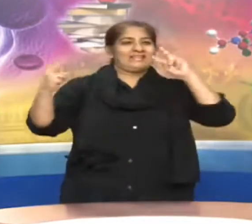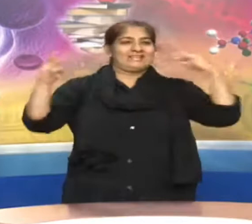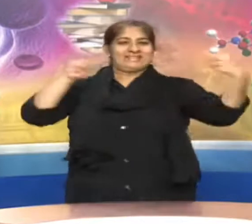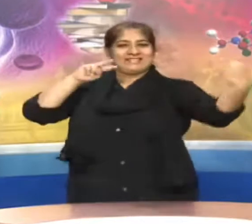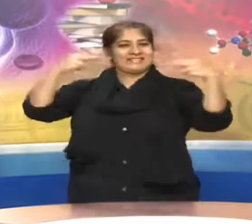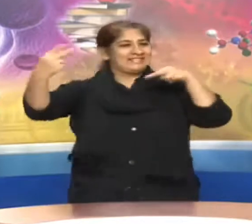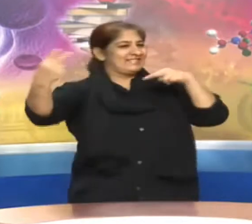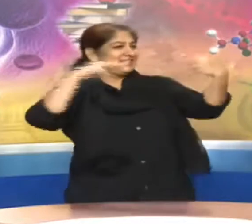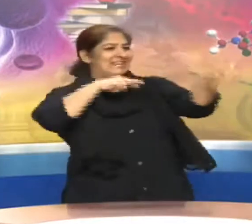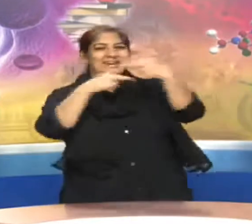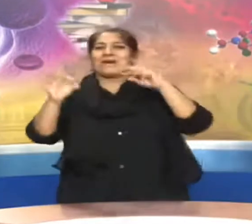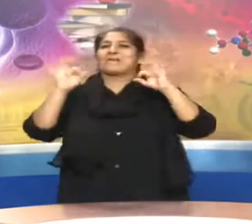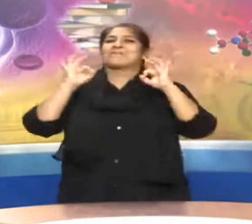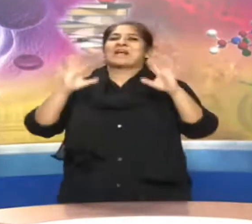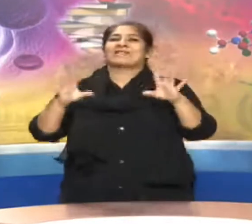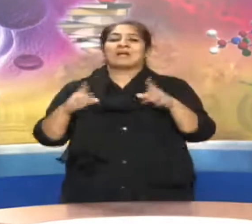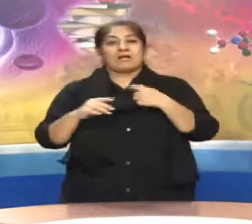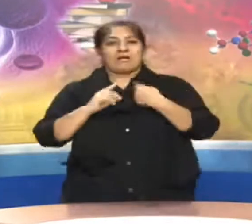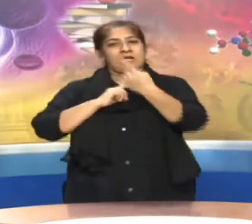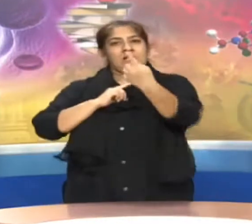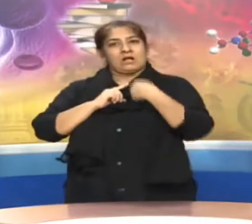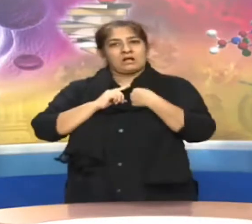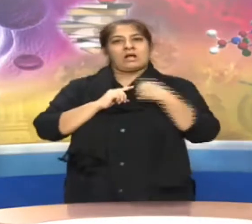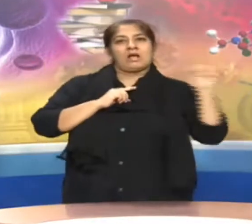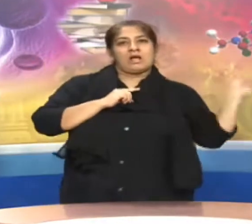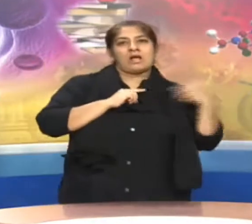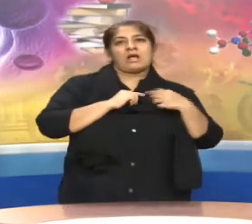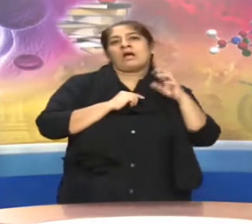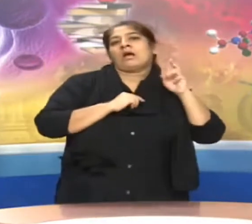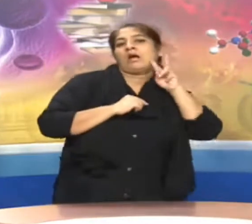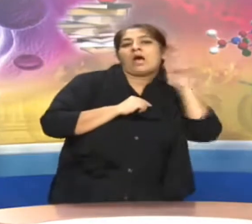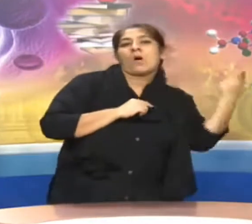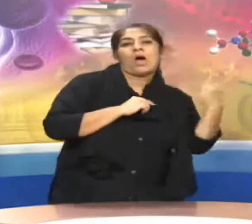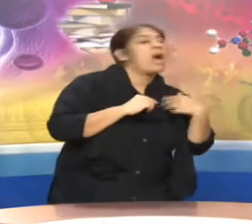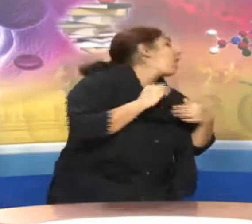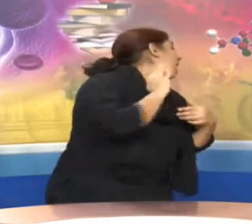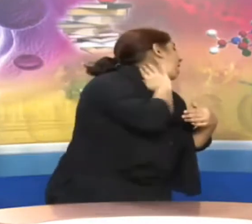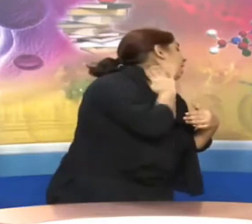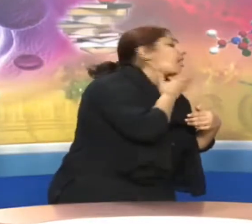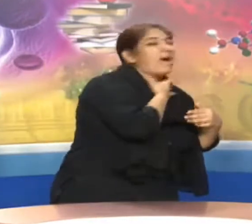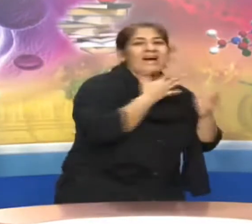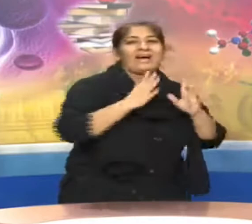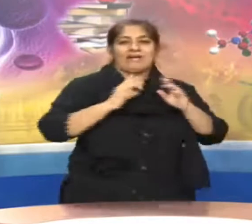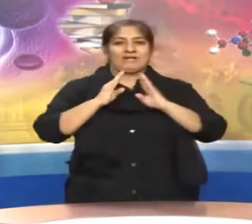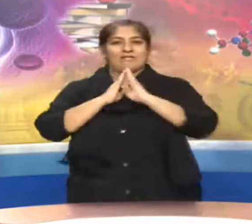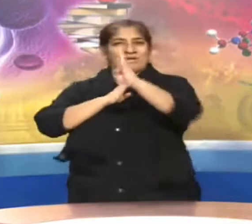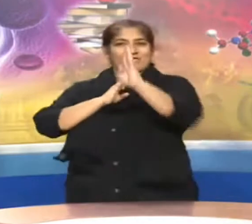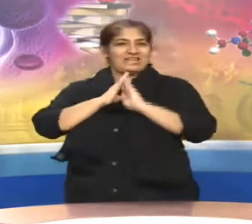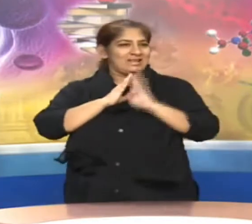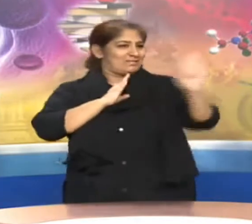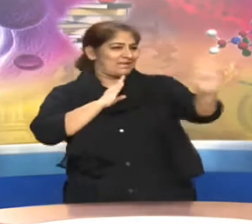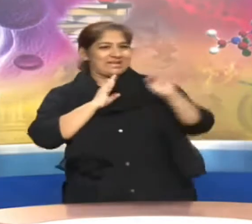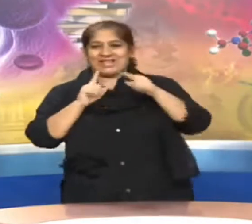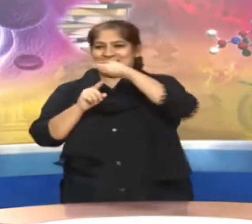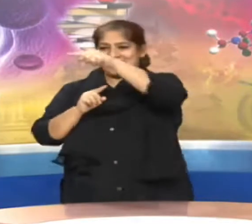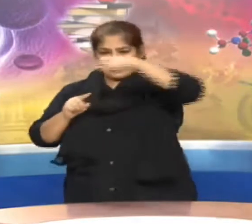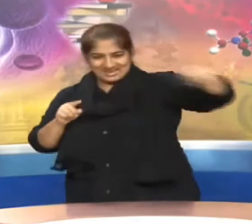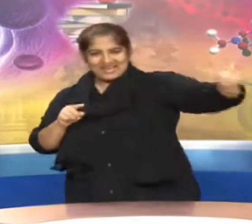known as diagonal communication. We all can see the whole group of people, our